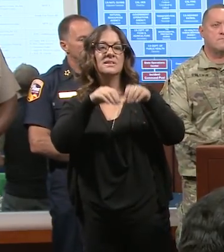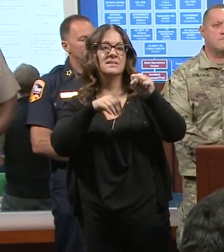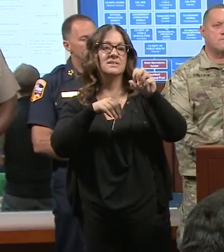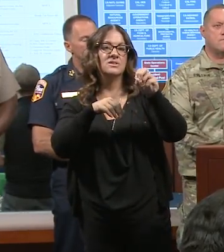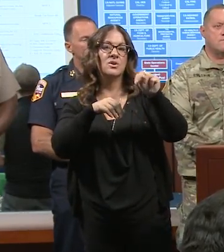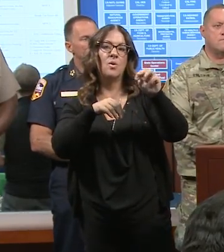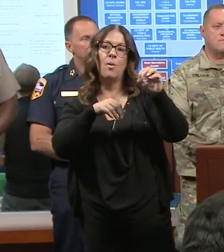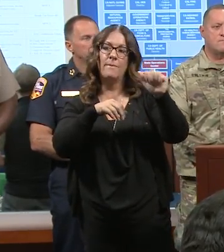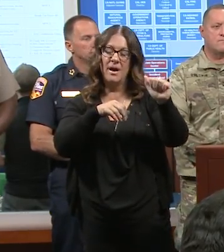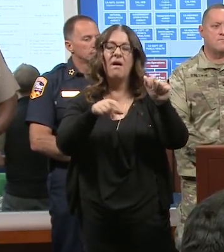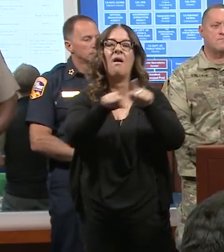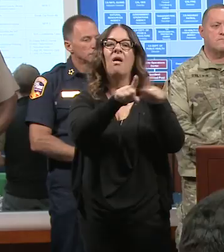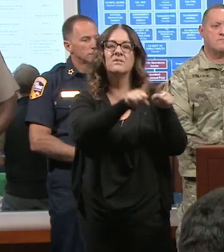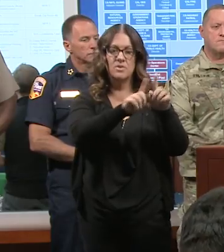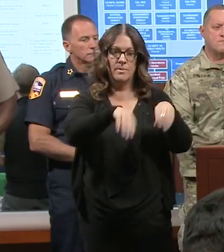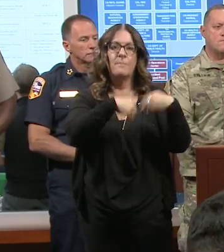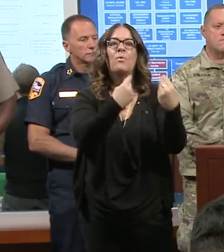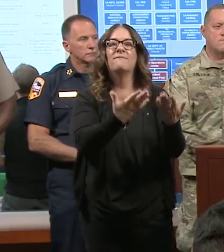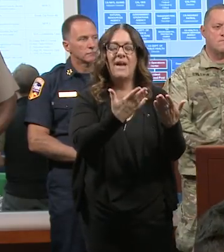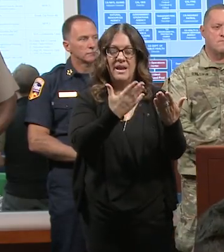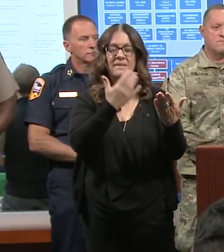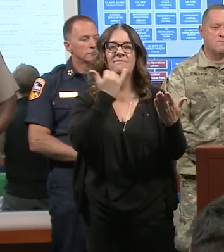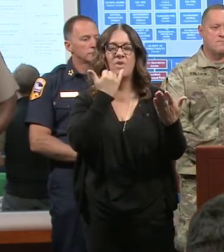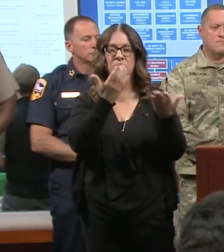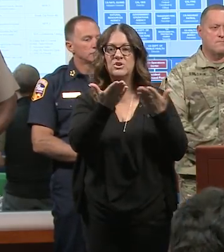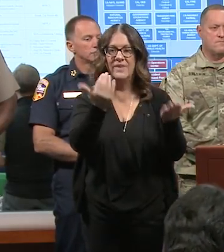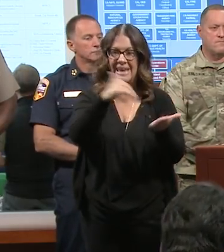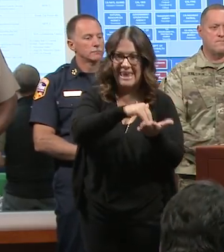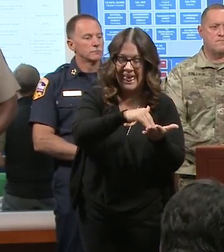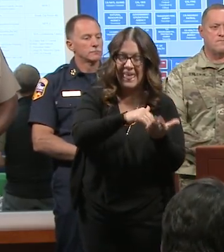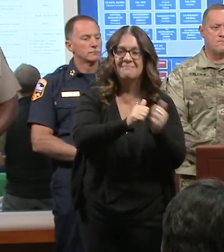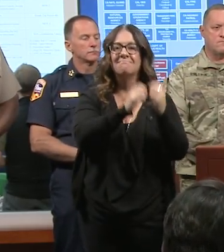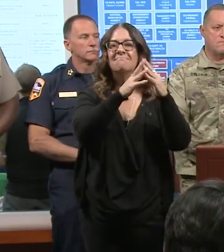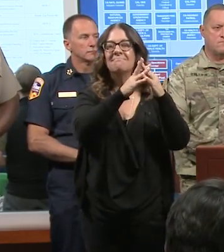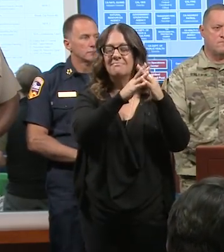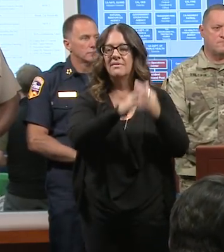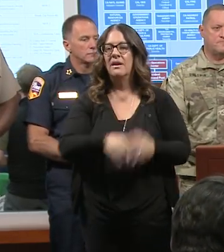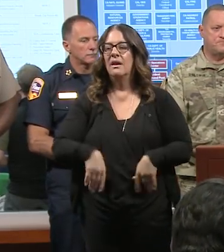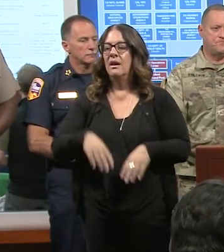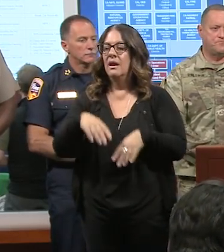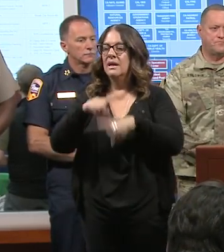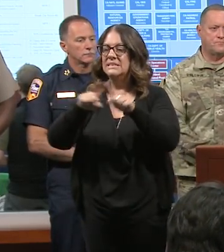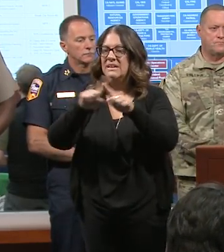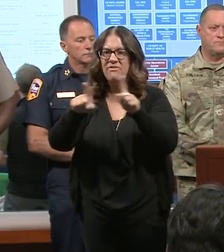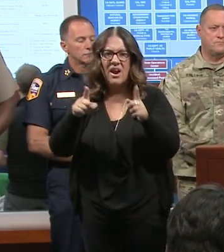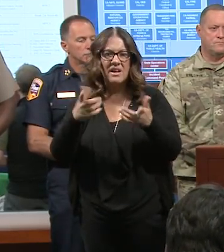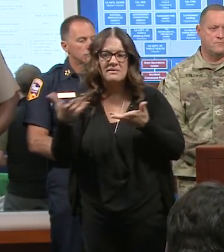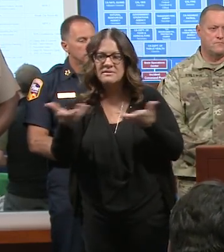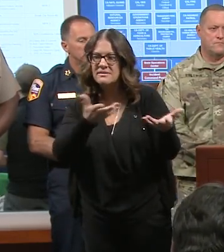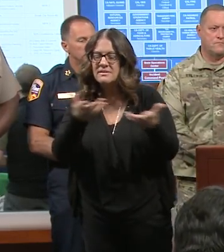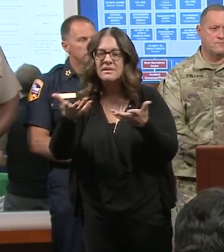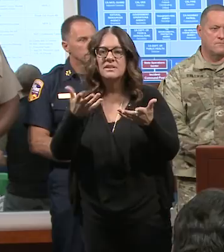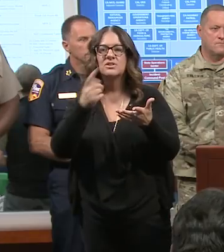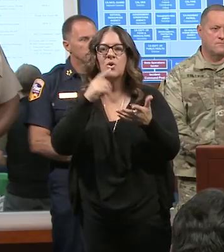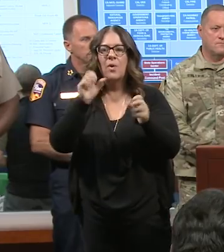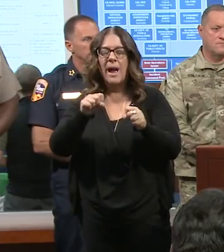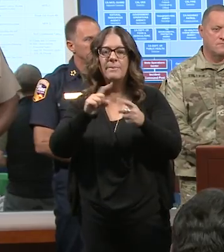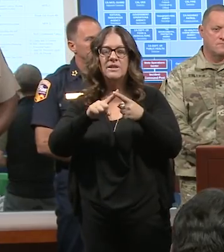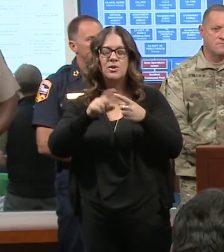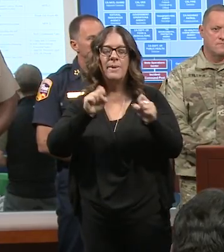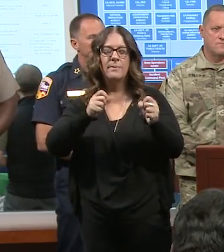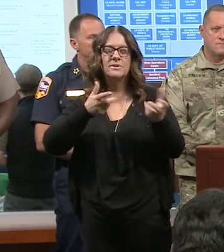the fiber lines have been repaired enough that they could actually do some workarounds and be able to start moving data through those